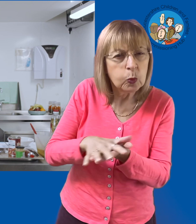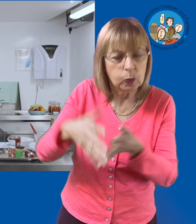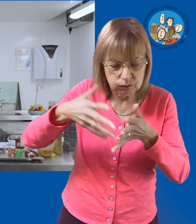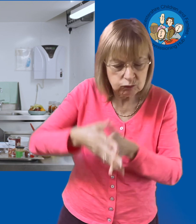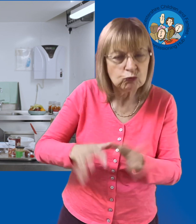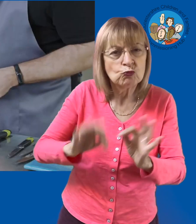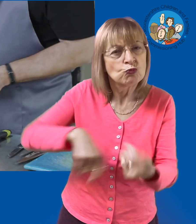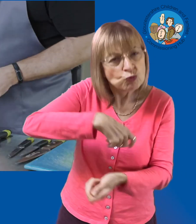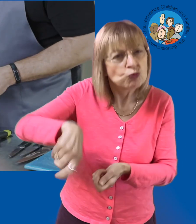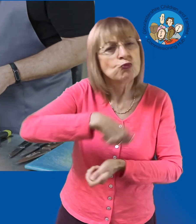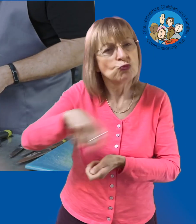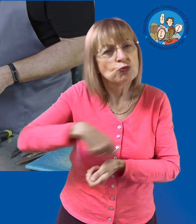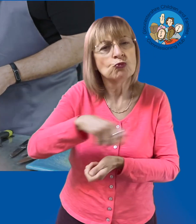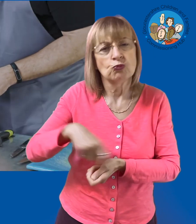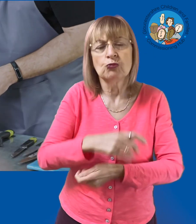in.